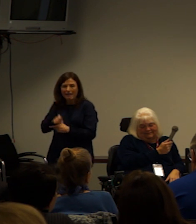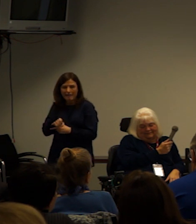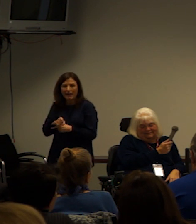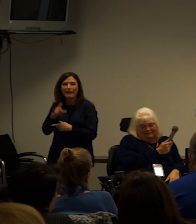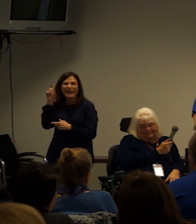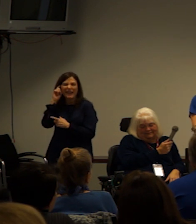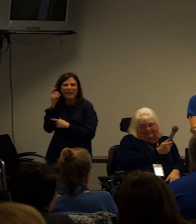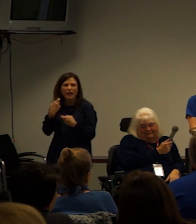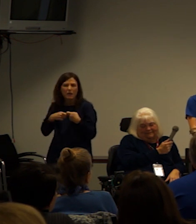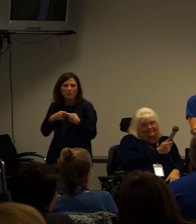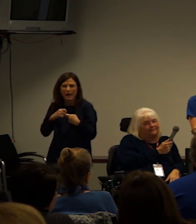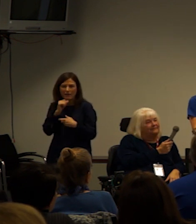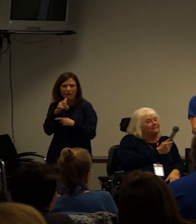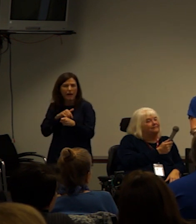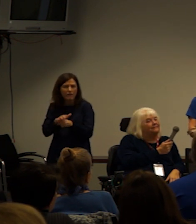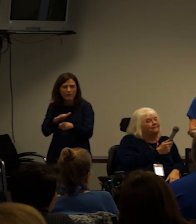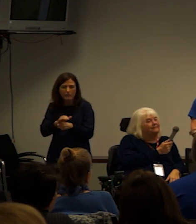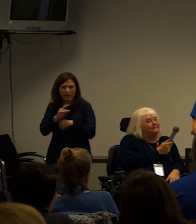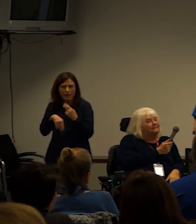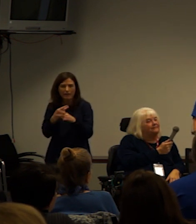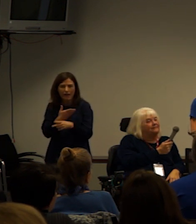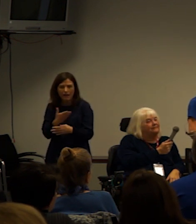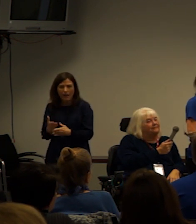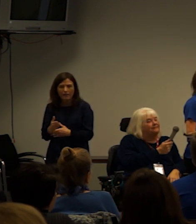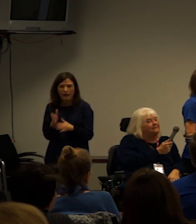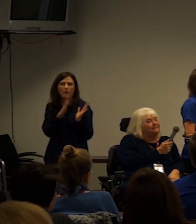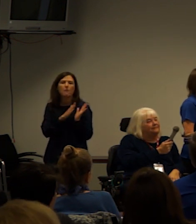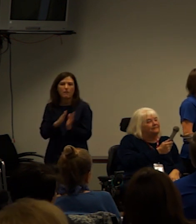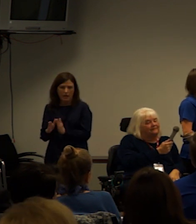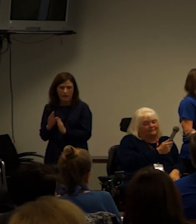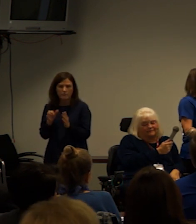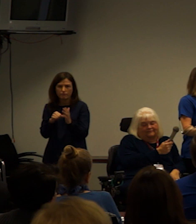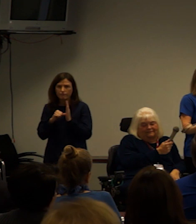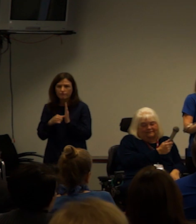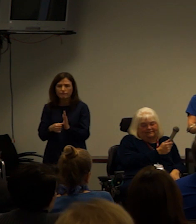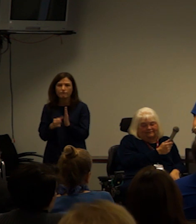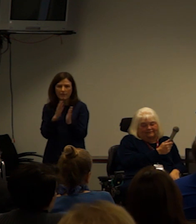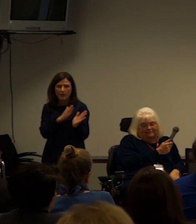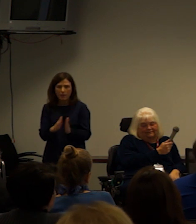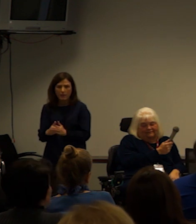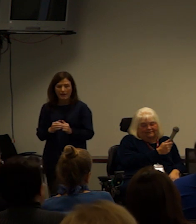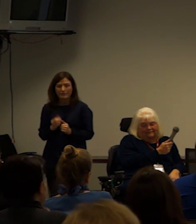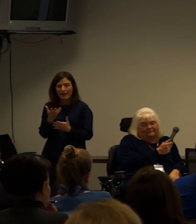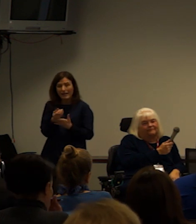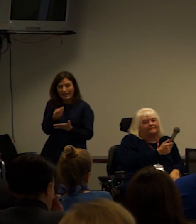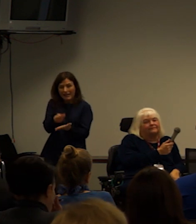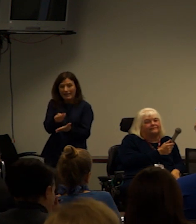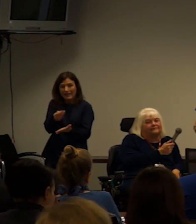enough, and, you know, that kind of thing. Again, plan. Get cash.